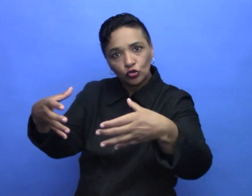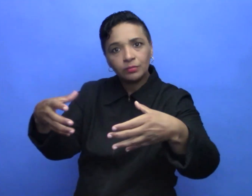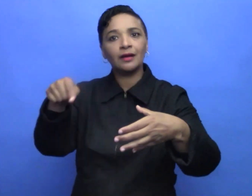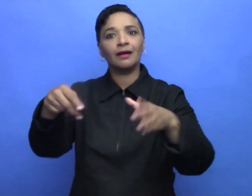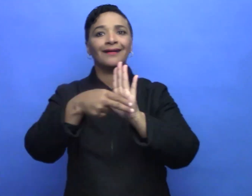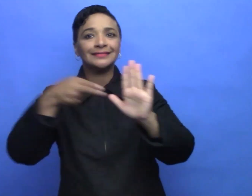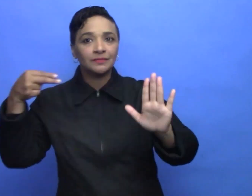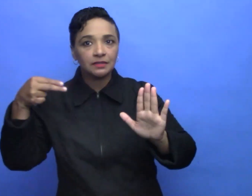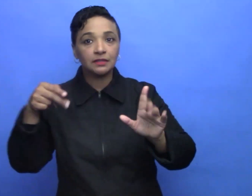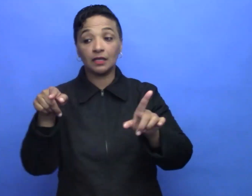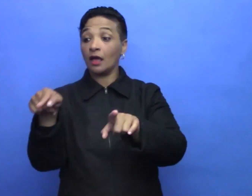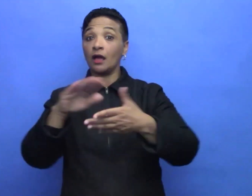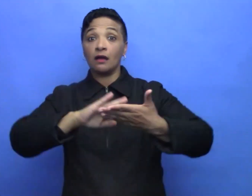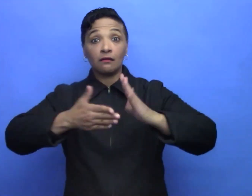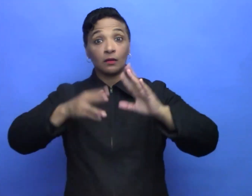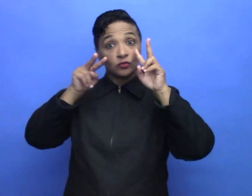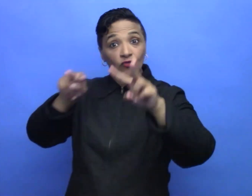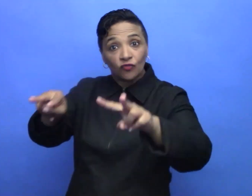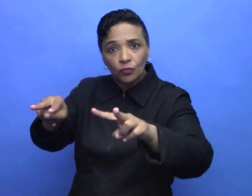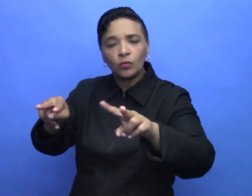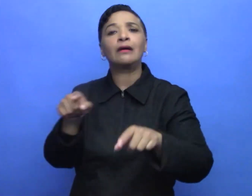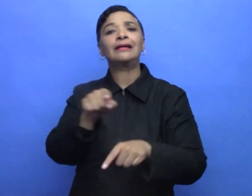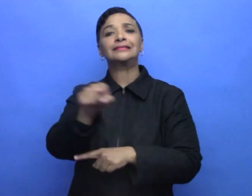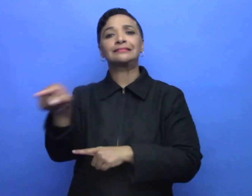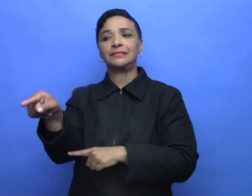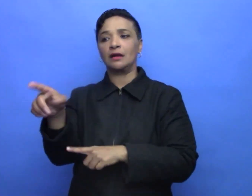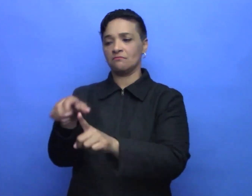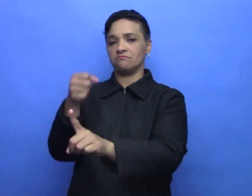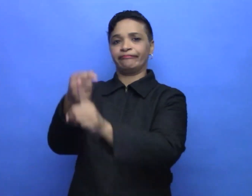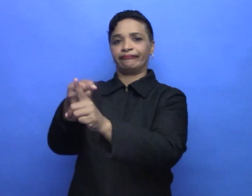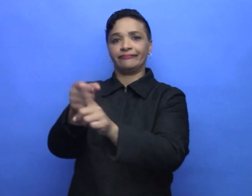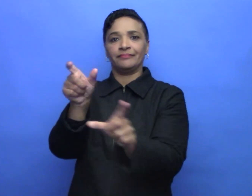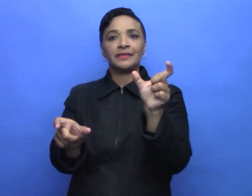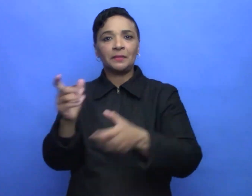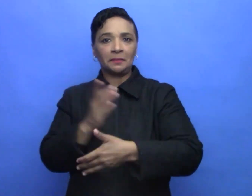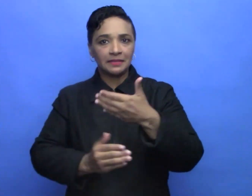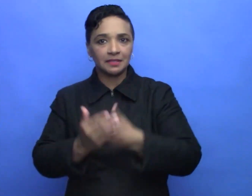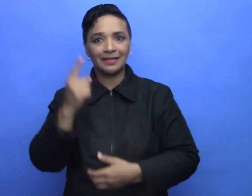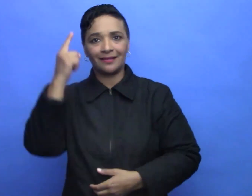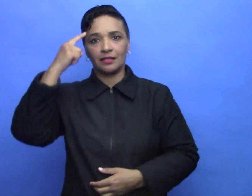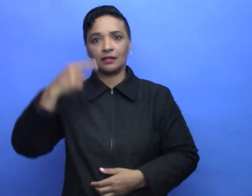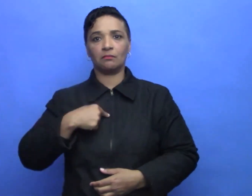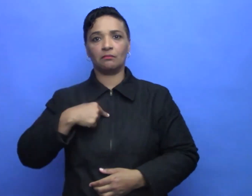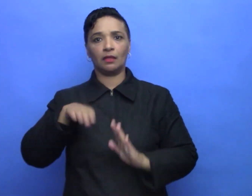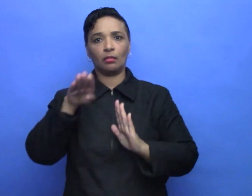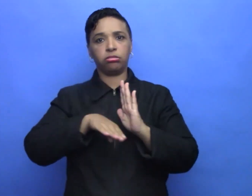affect the people's disability expectation about themselves,